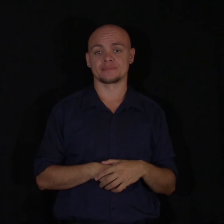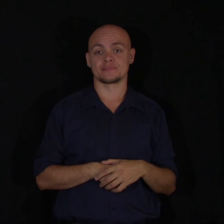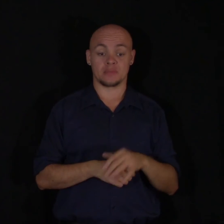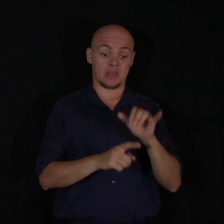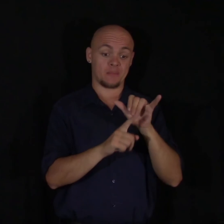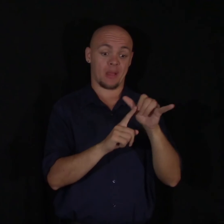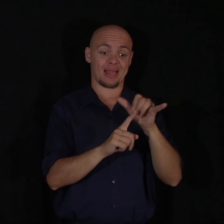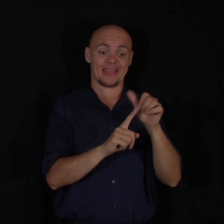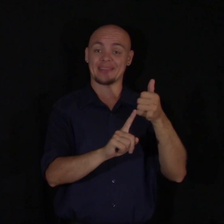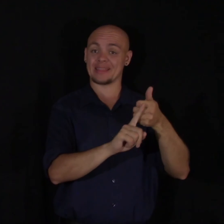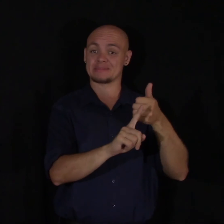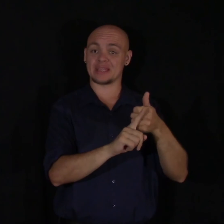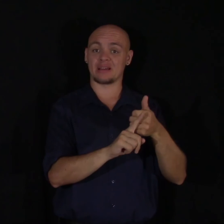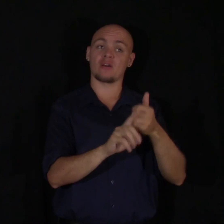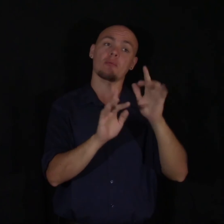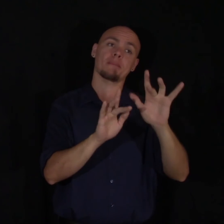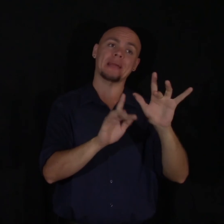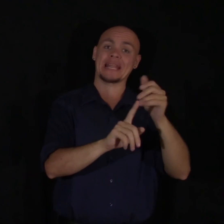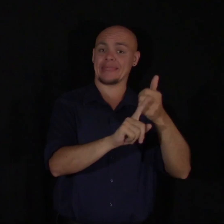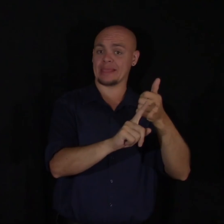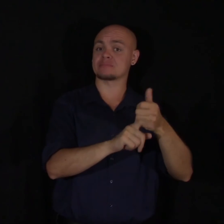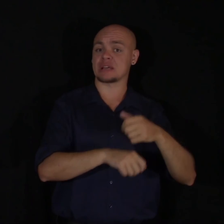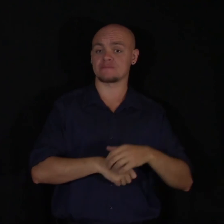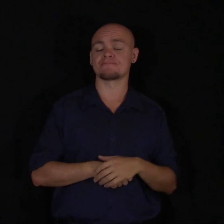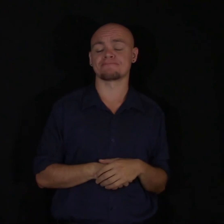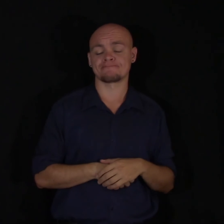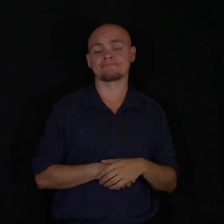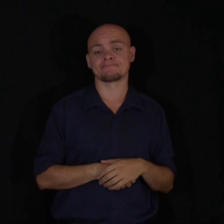bullying themselves, pitying themselves.